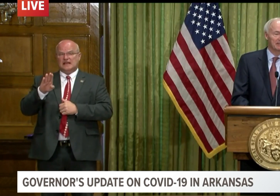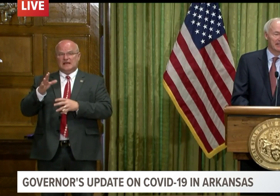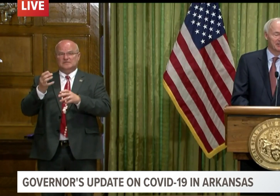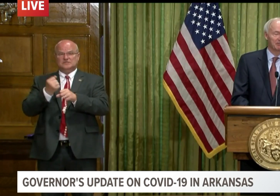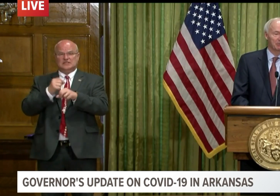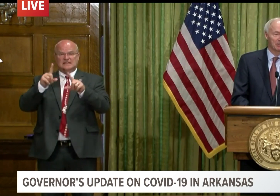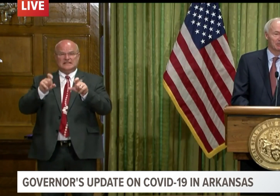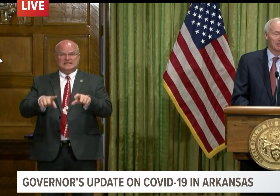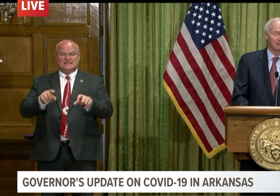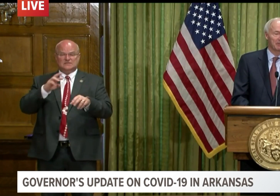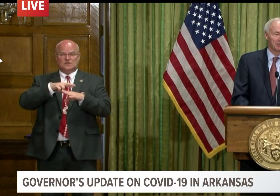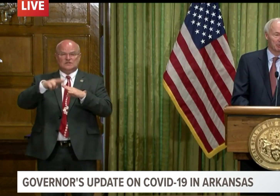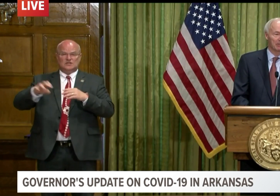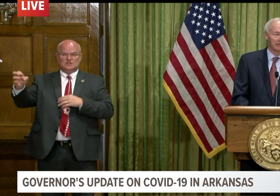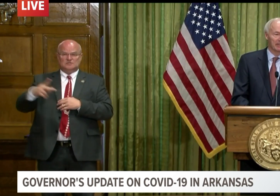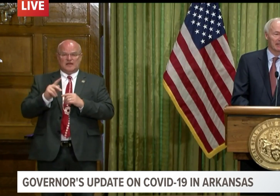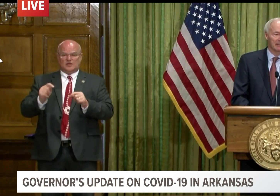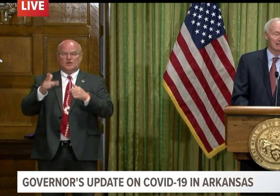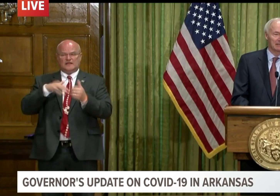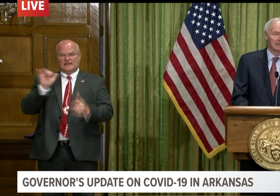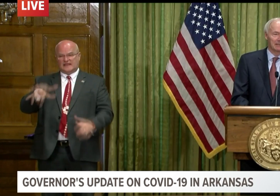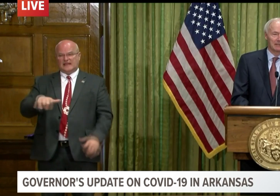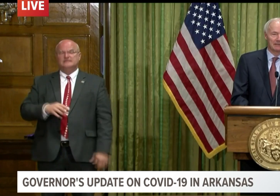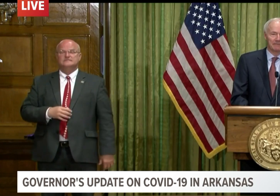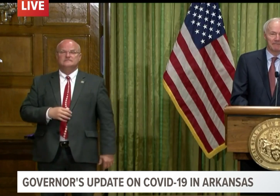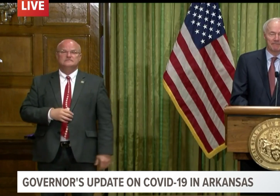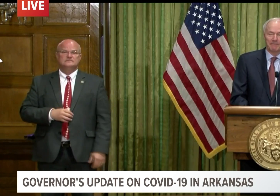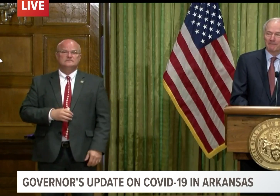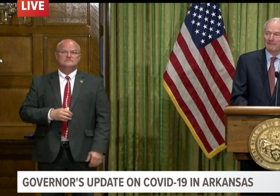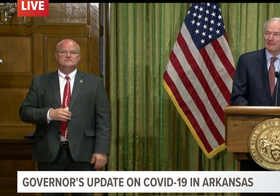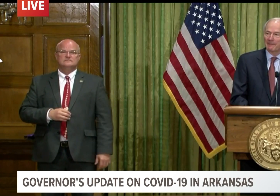getting the testing results in much quicker than that.